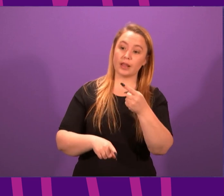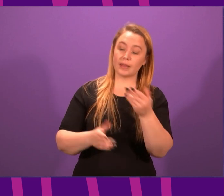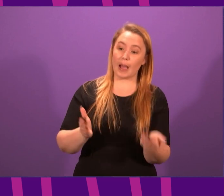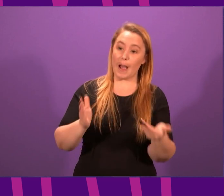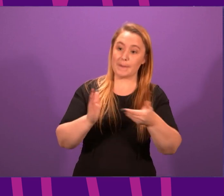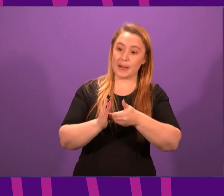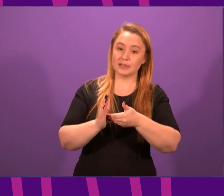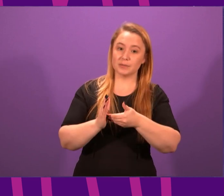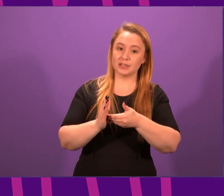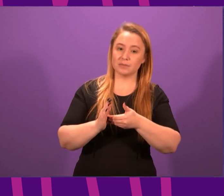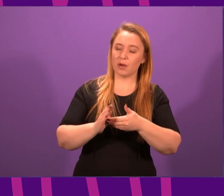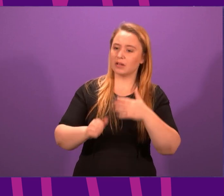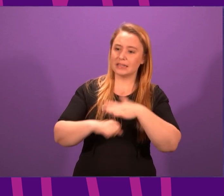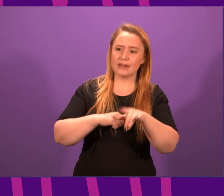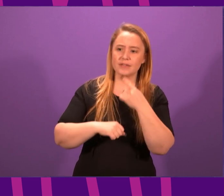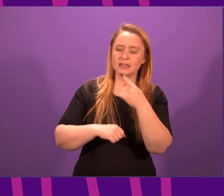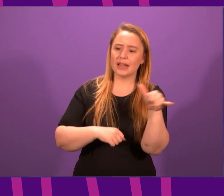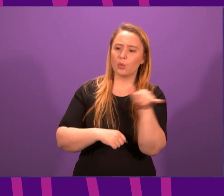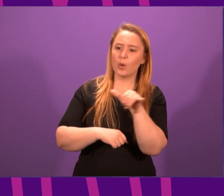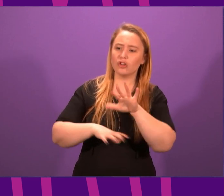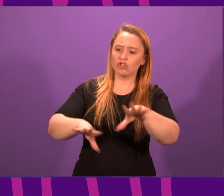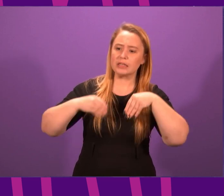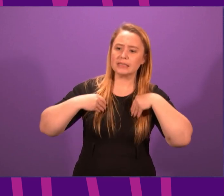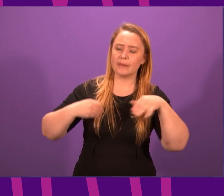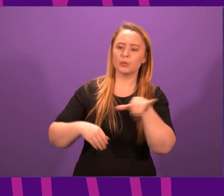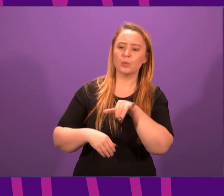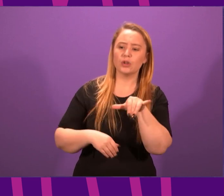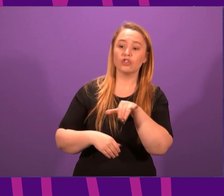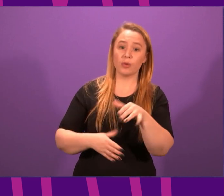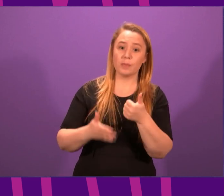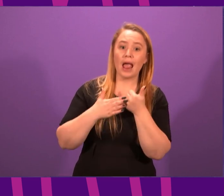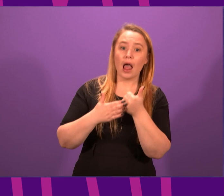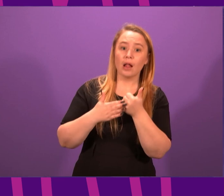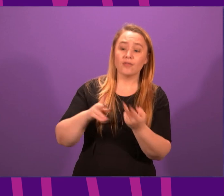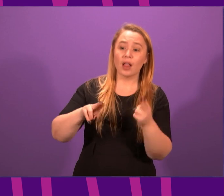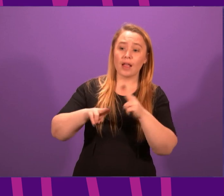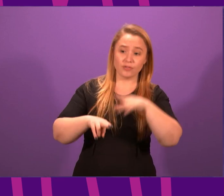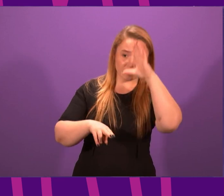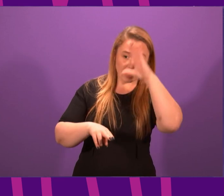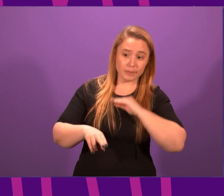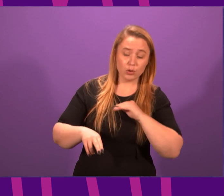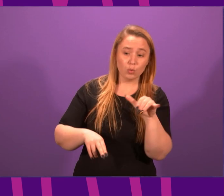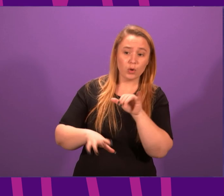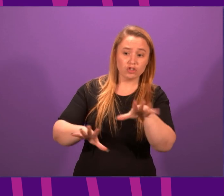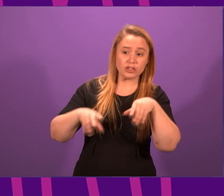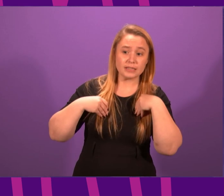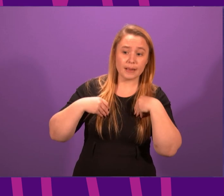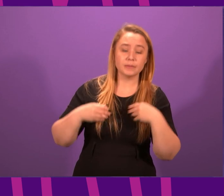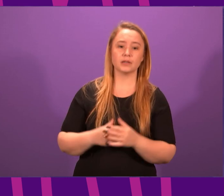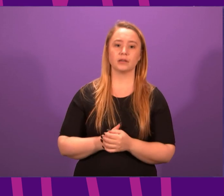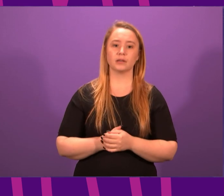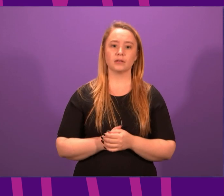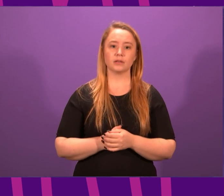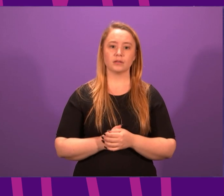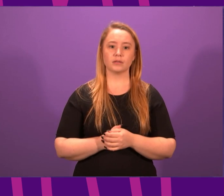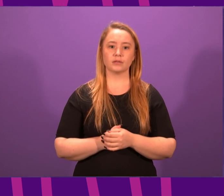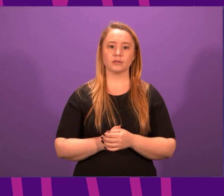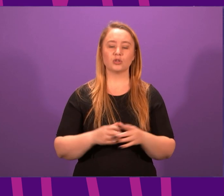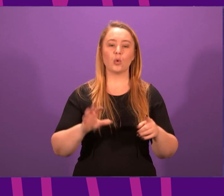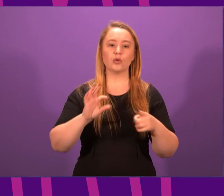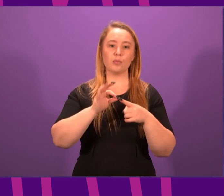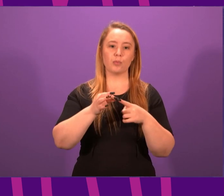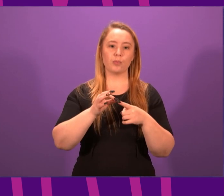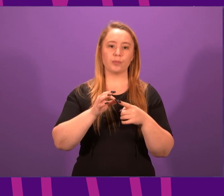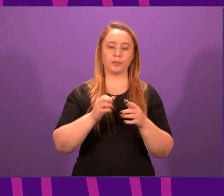amendments, but she's not pointed out which amendments the government is going to accept, and that would be really helpful for members. Thank you. It's not a point of order, but it is a point for the